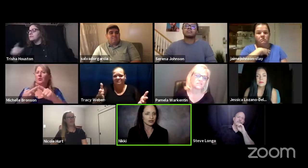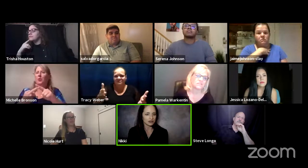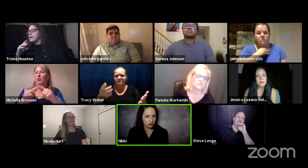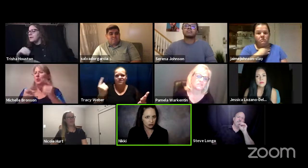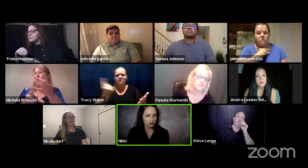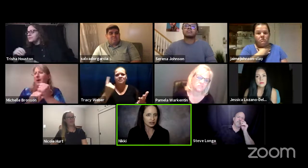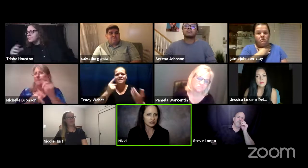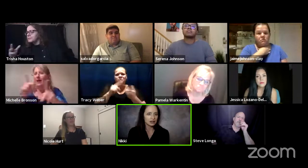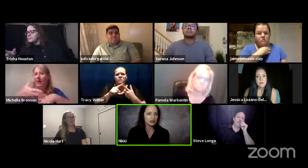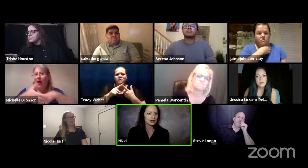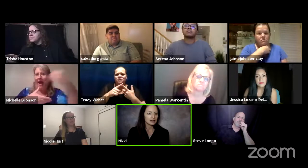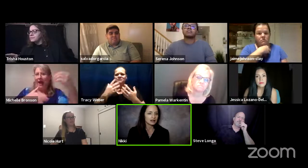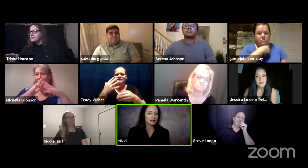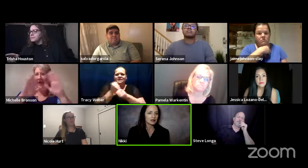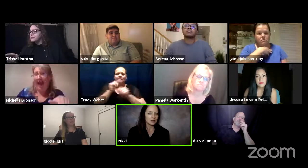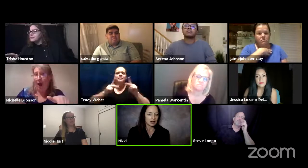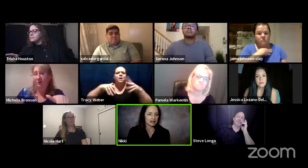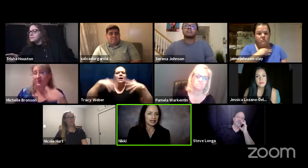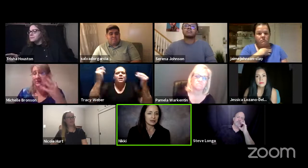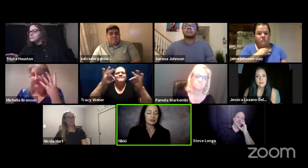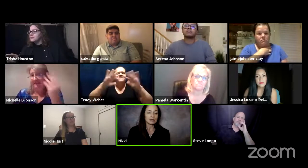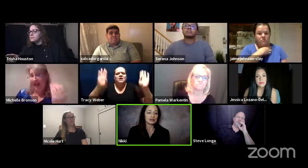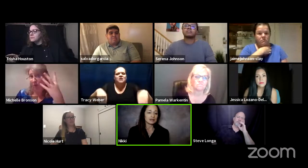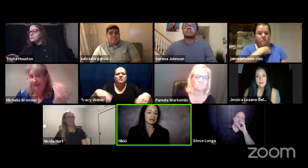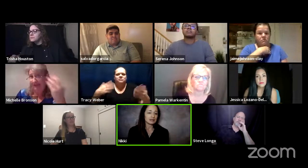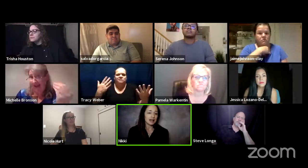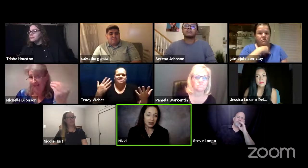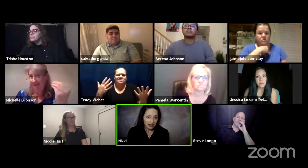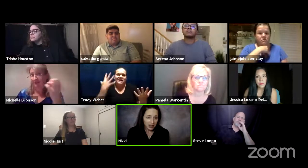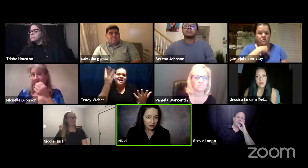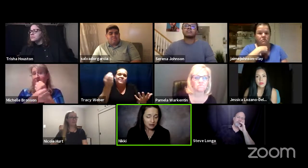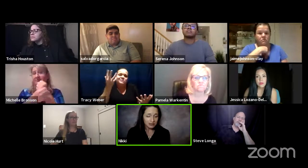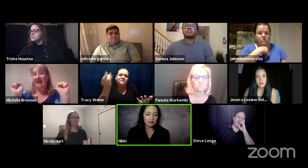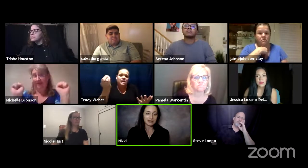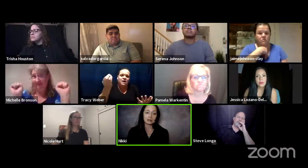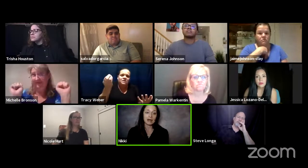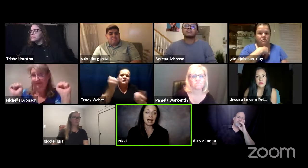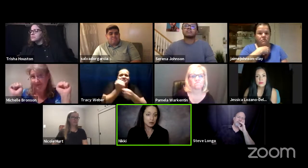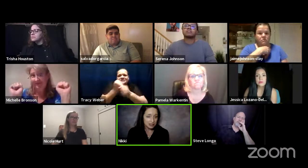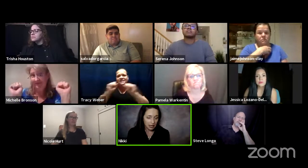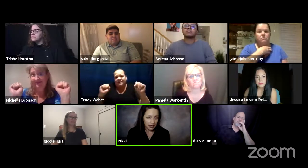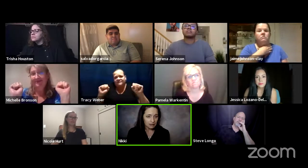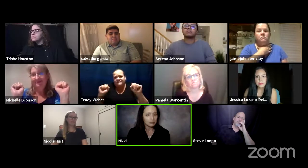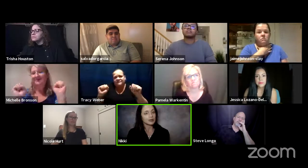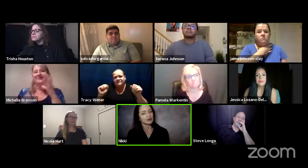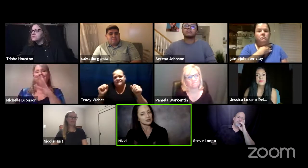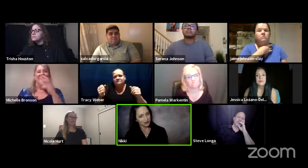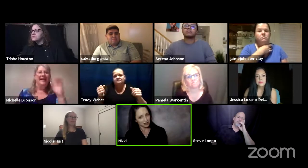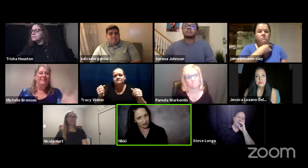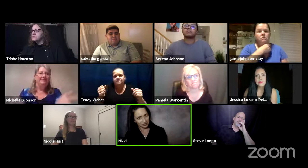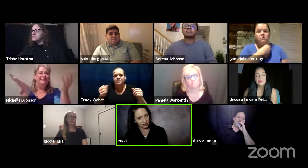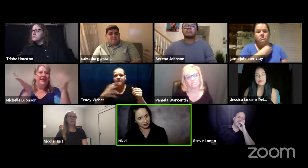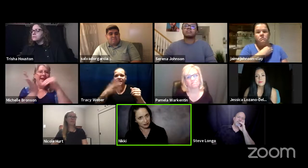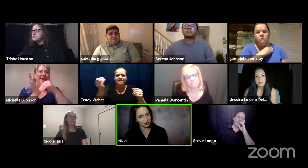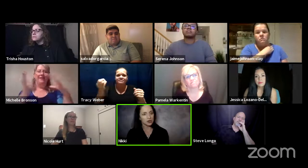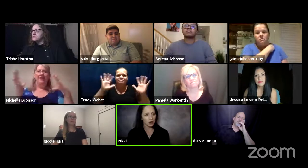the children. We want to get people out of the house, get them outside, but also safely.